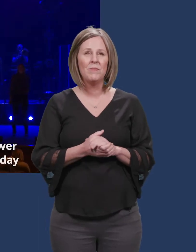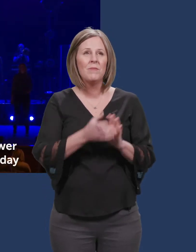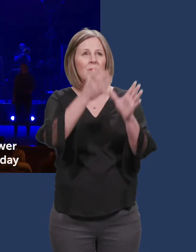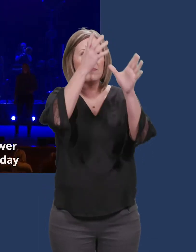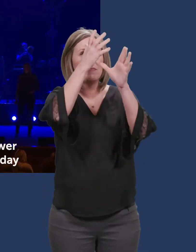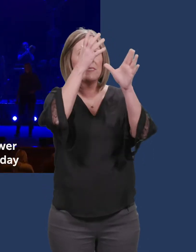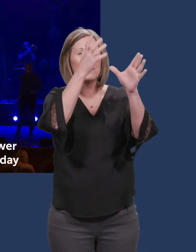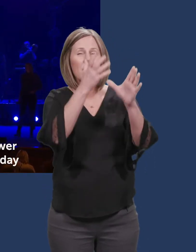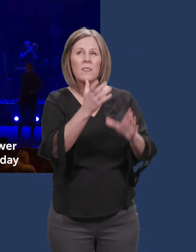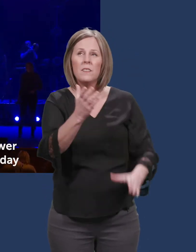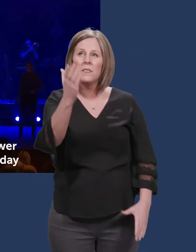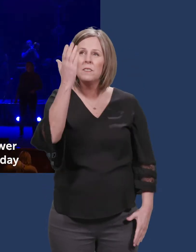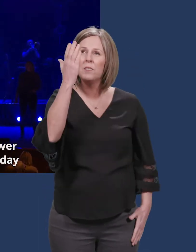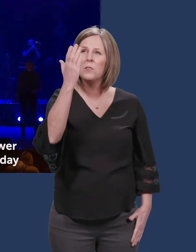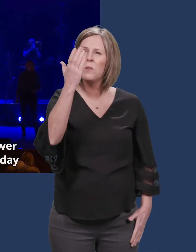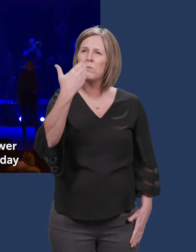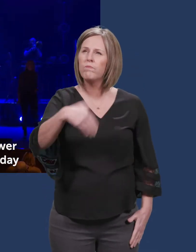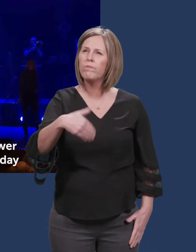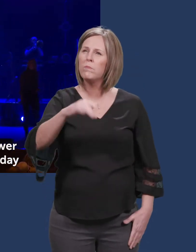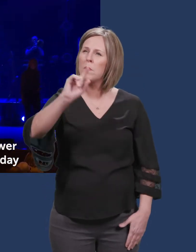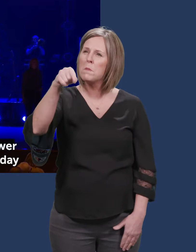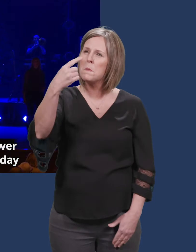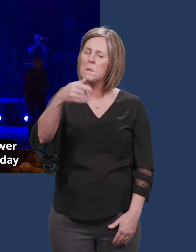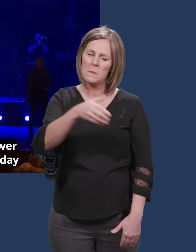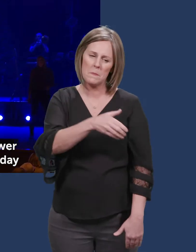Father, you're the only power